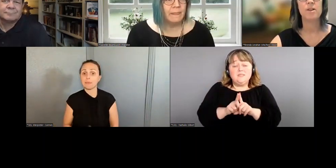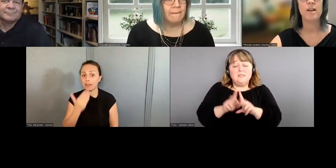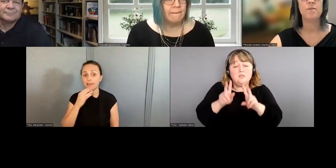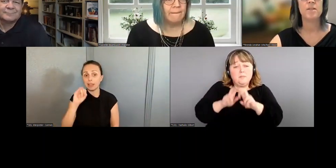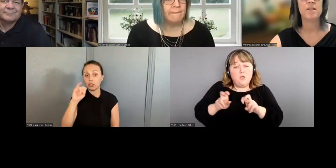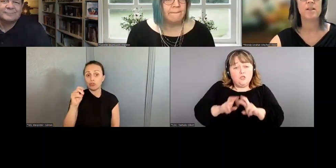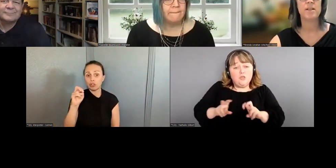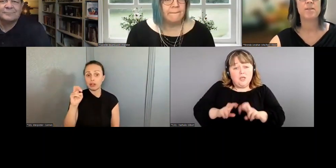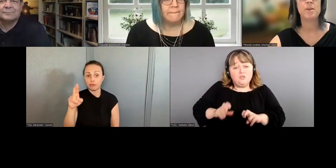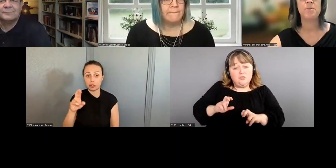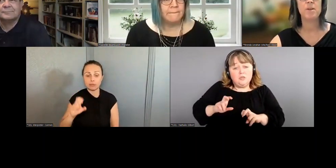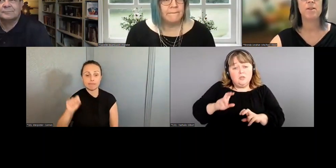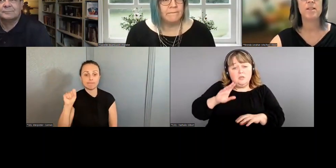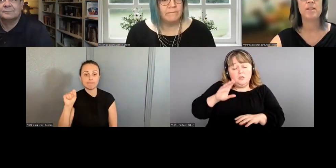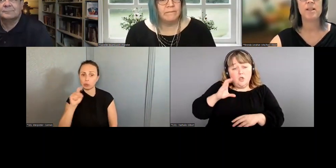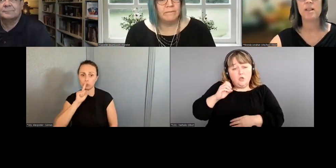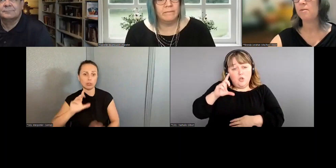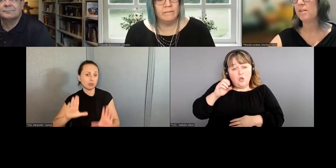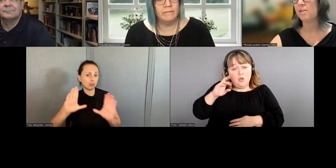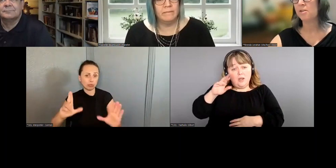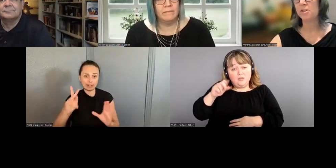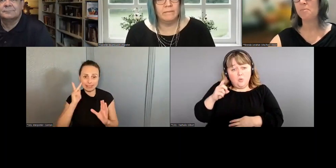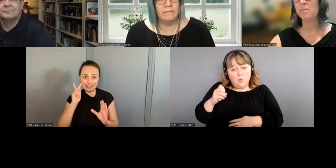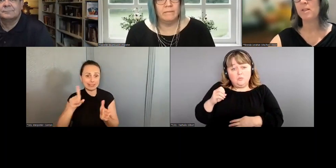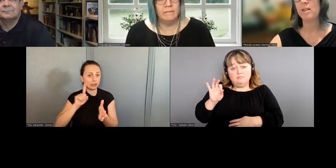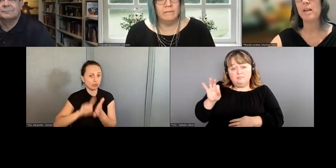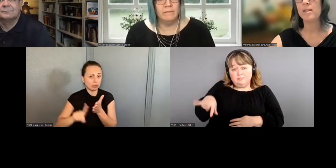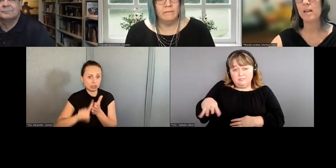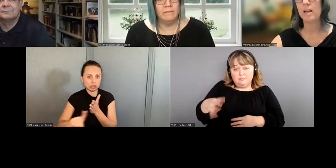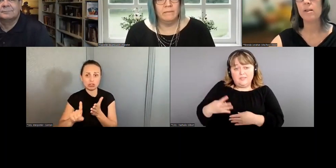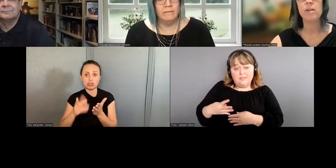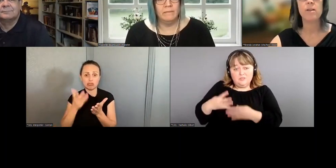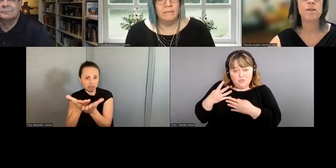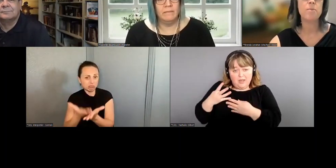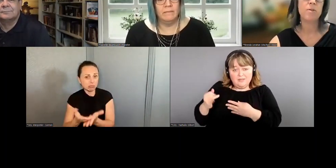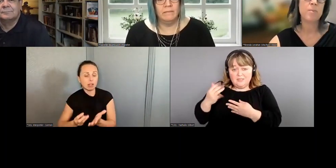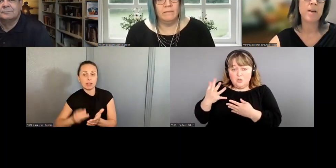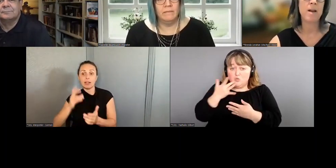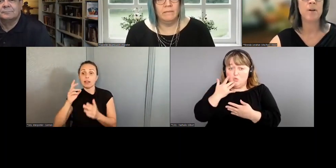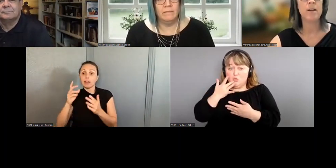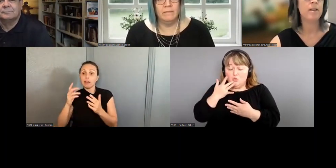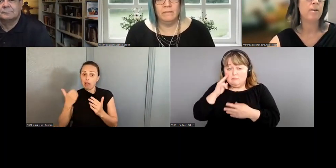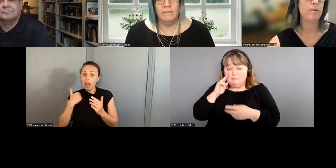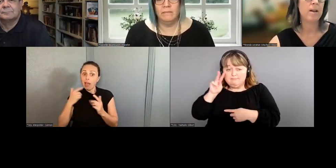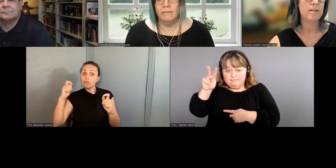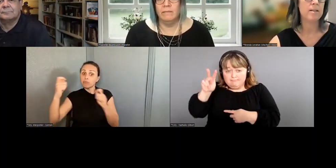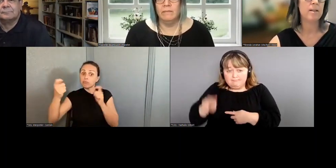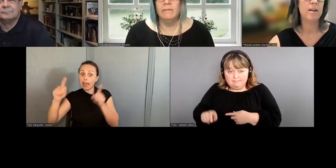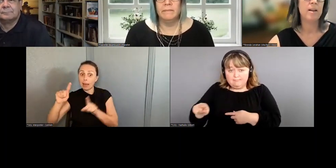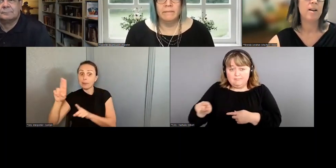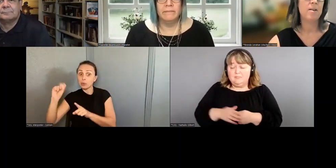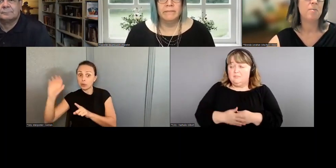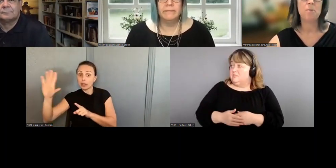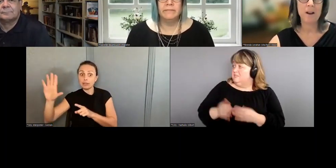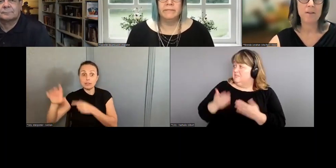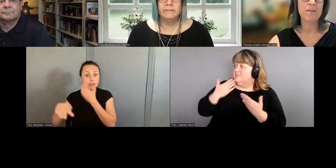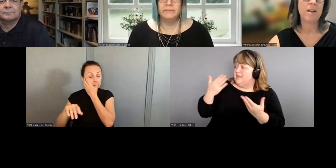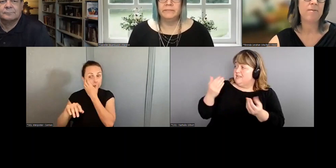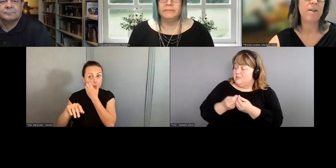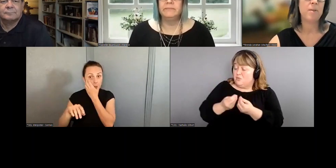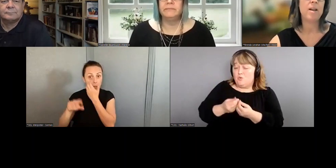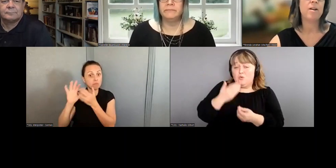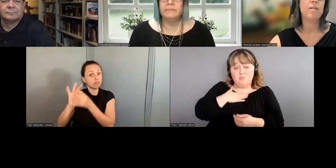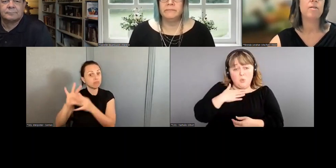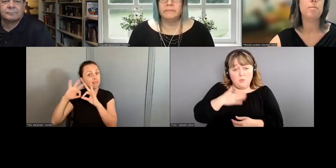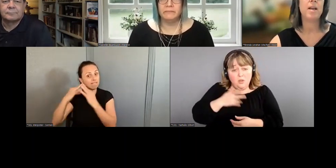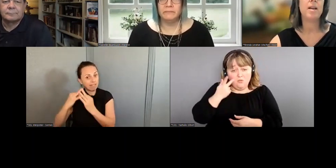Jennifer. Yeah, it's been really great to see that research come to light. And there's a movement happening in the US around that